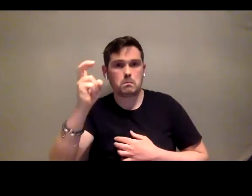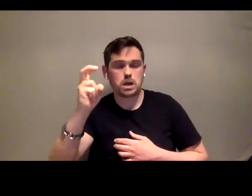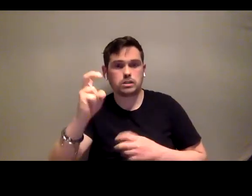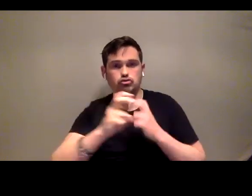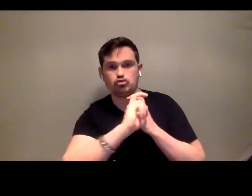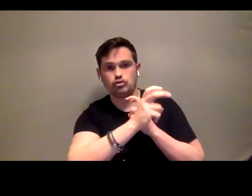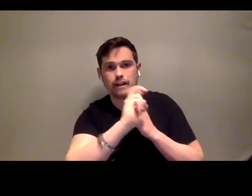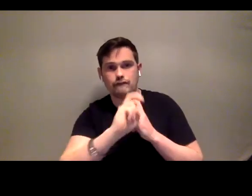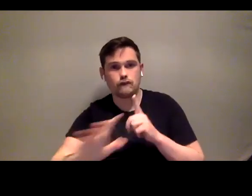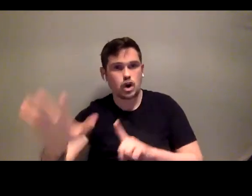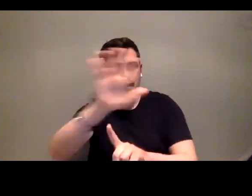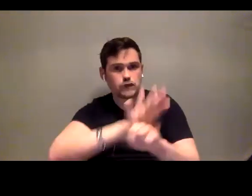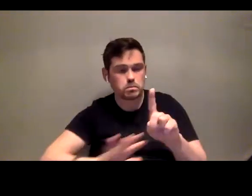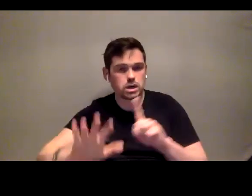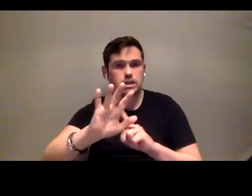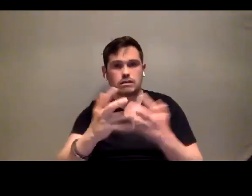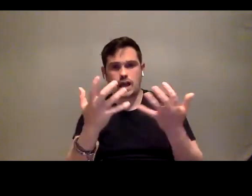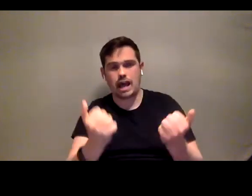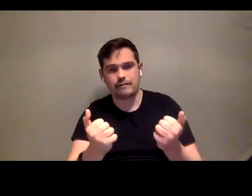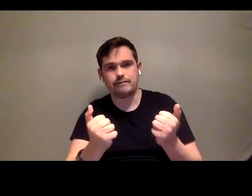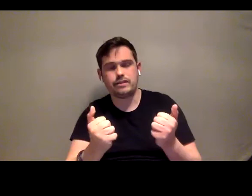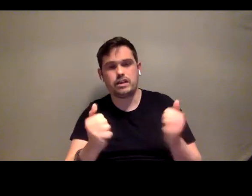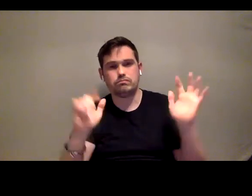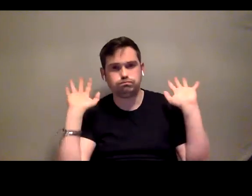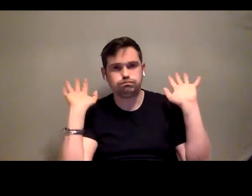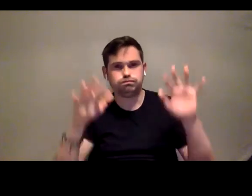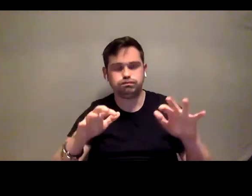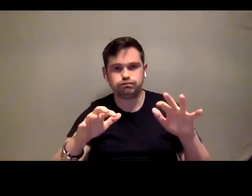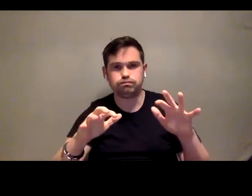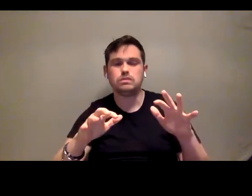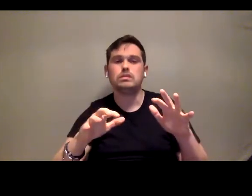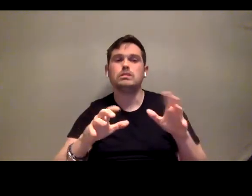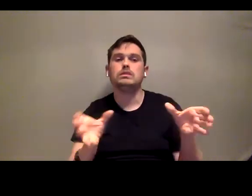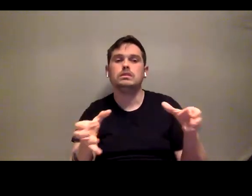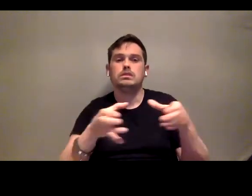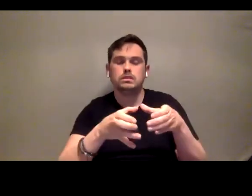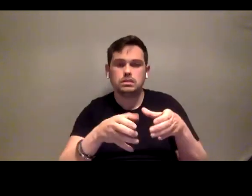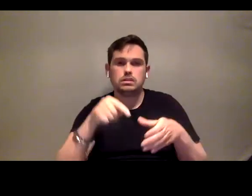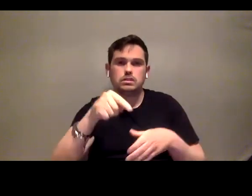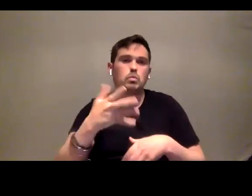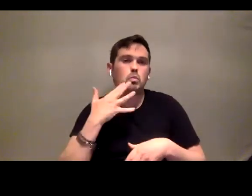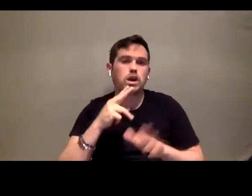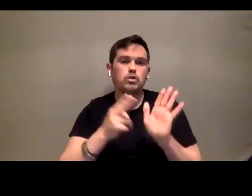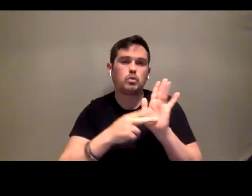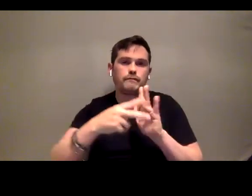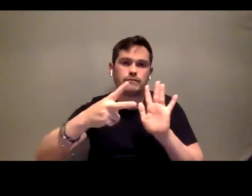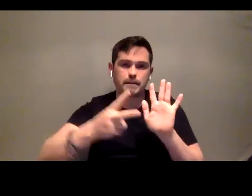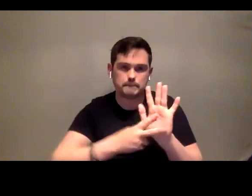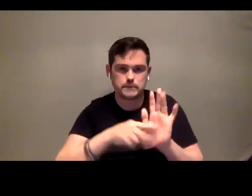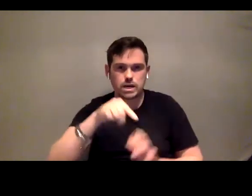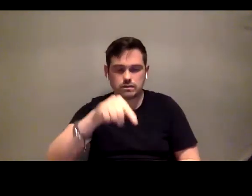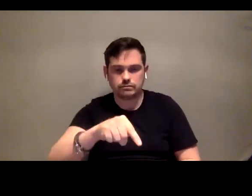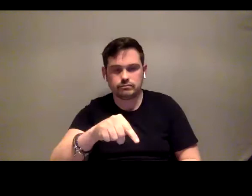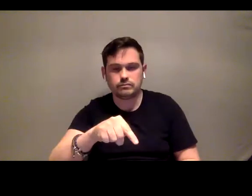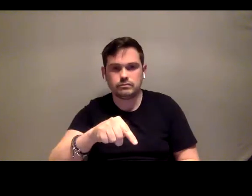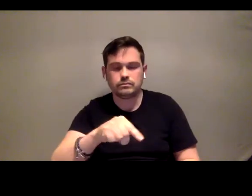Climate Summit in November this year. And parties should commit to supporting local councils to run their own bus services. We